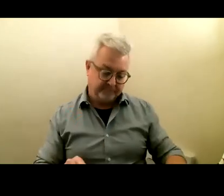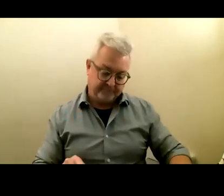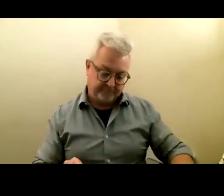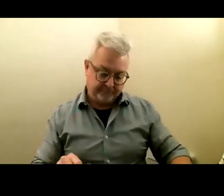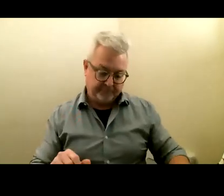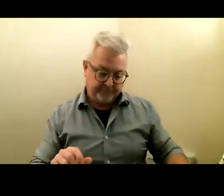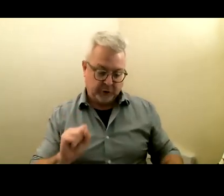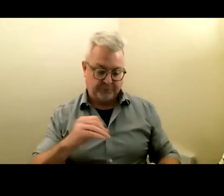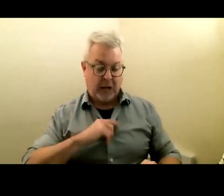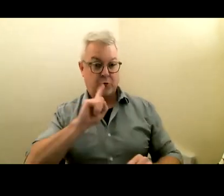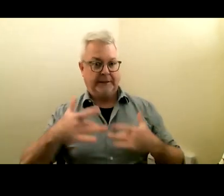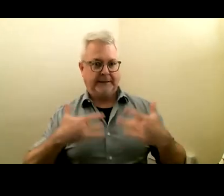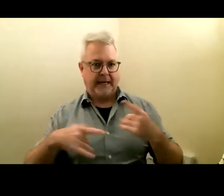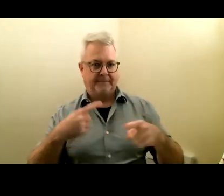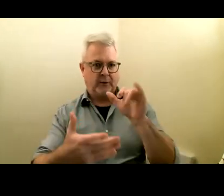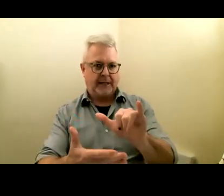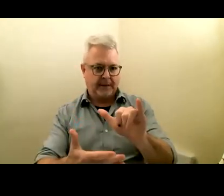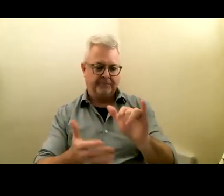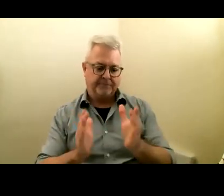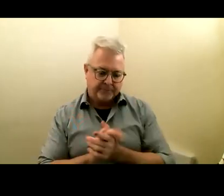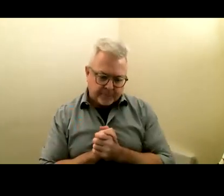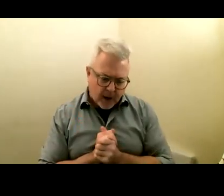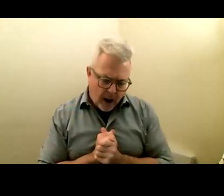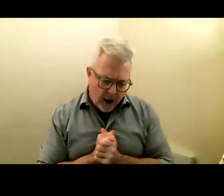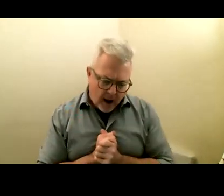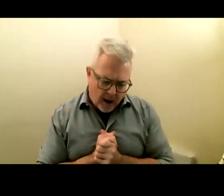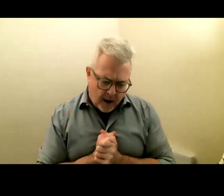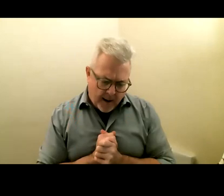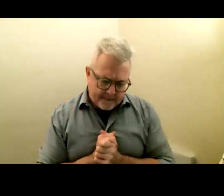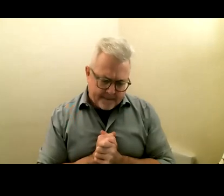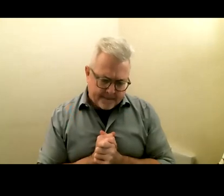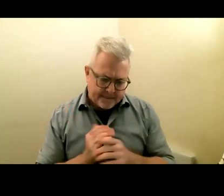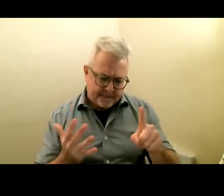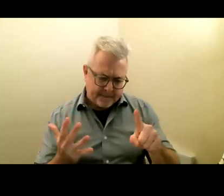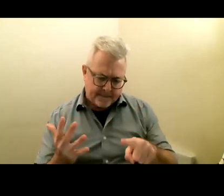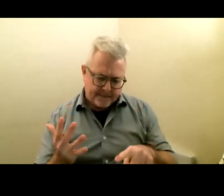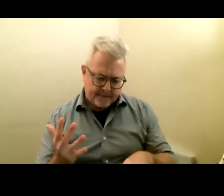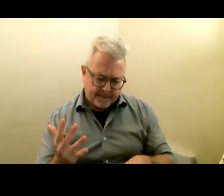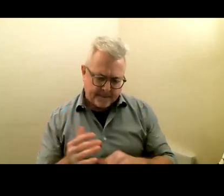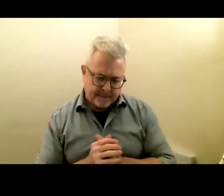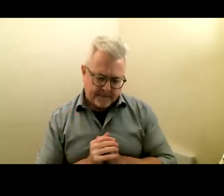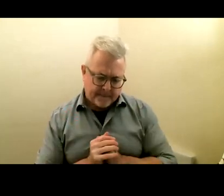the deaf and hard of hearing community. That was excellent. I'm very excited about it.